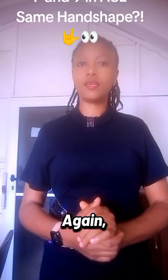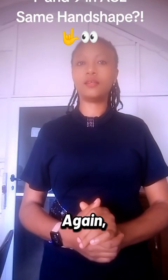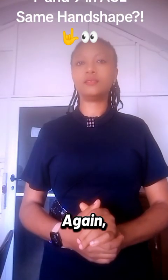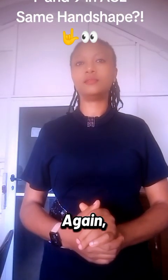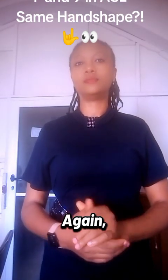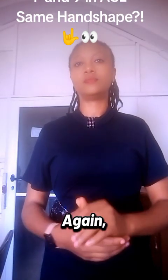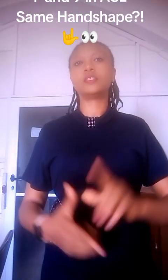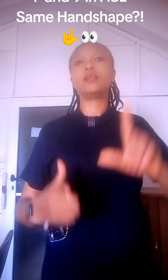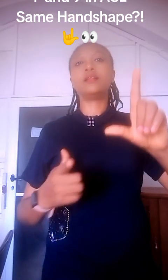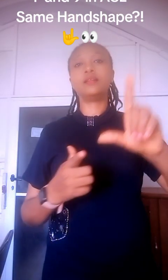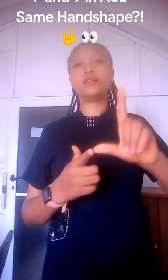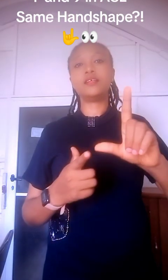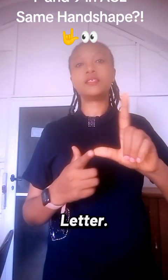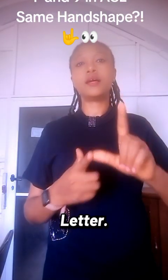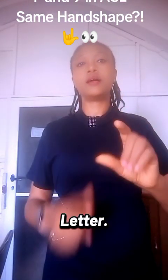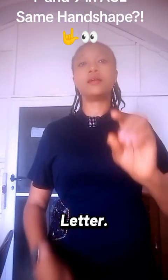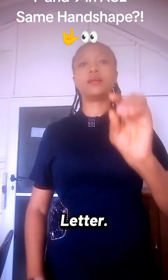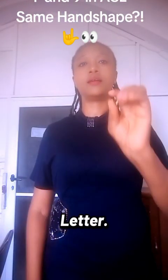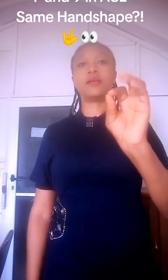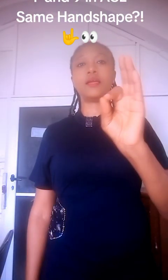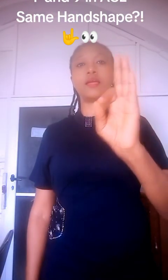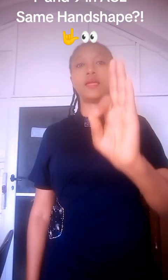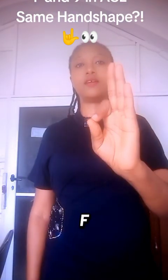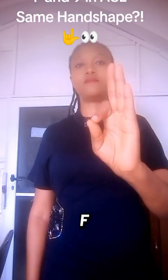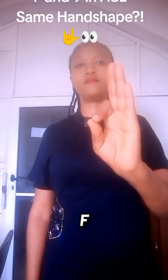Again. Letter F.